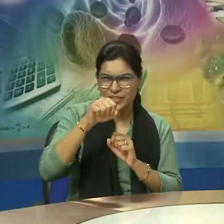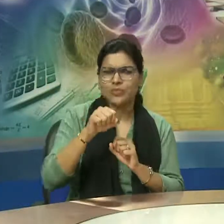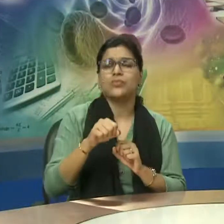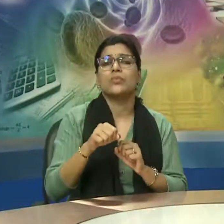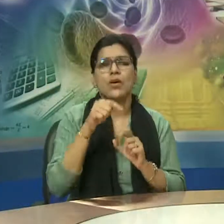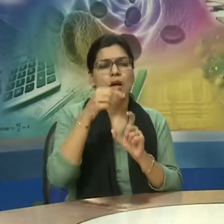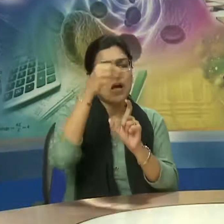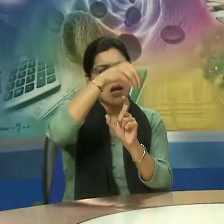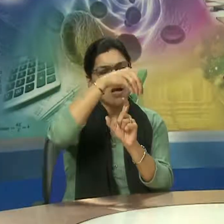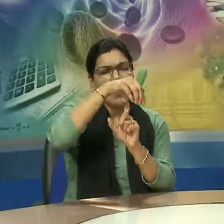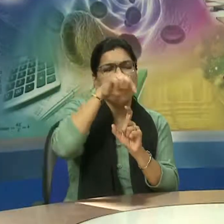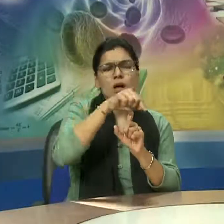des.